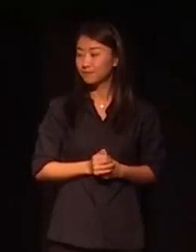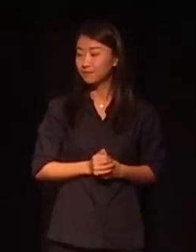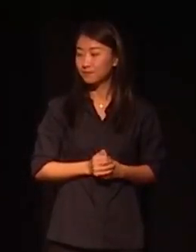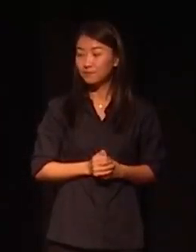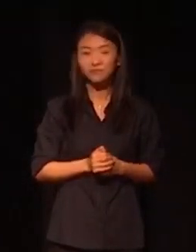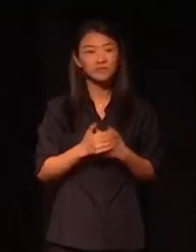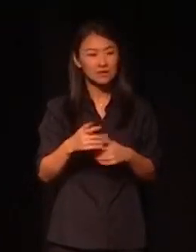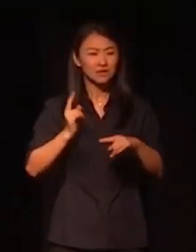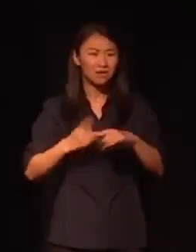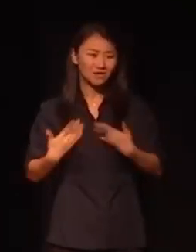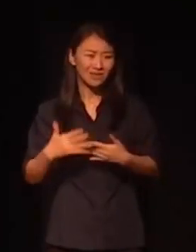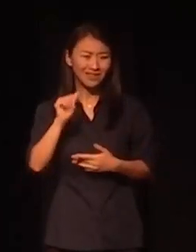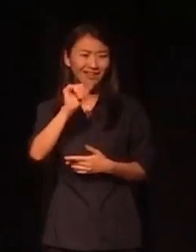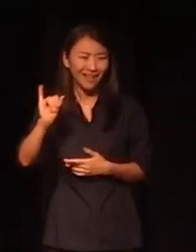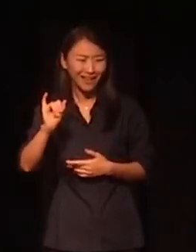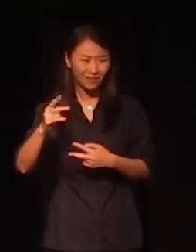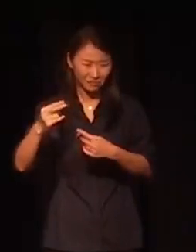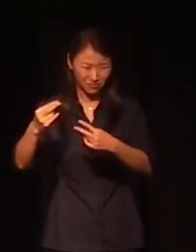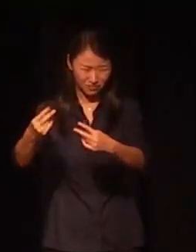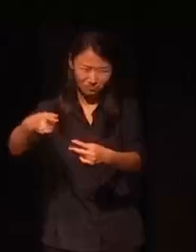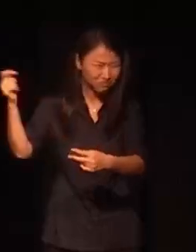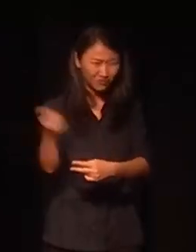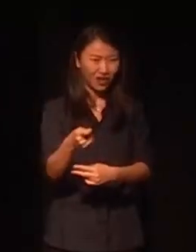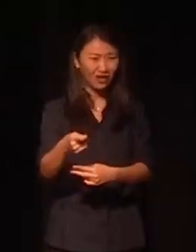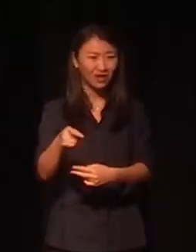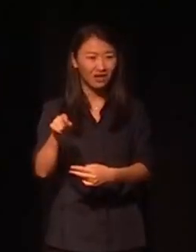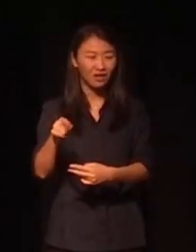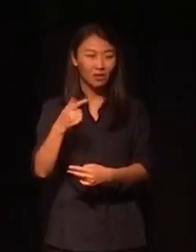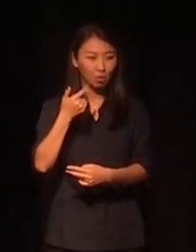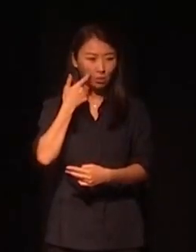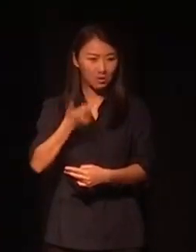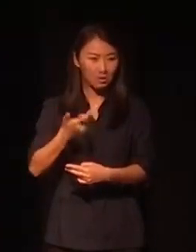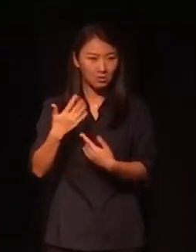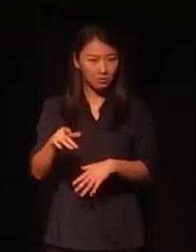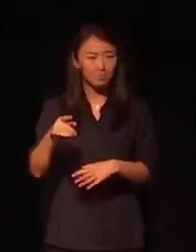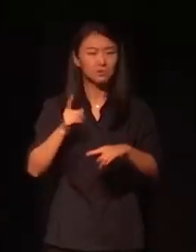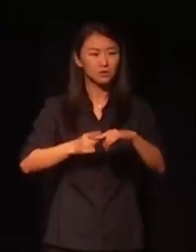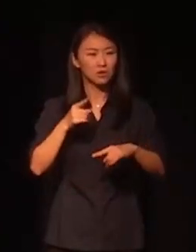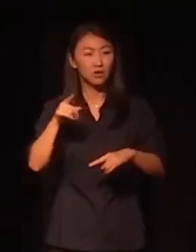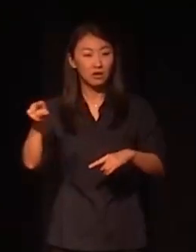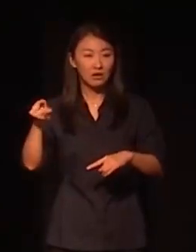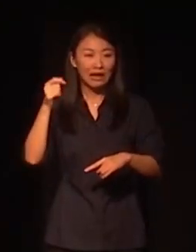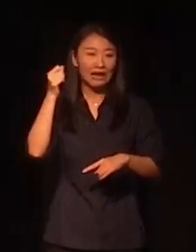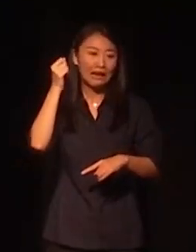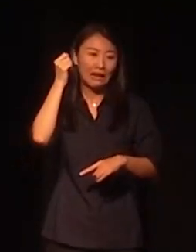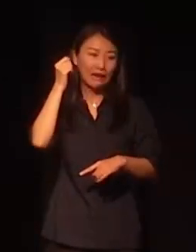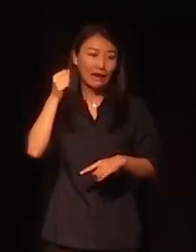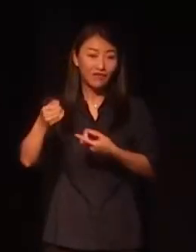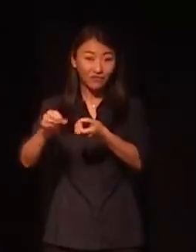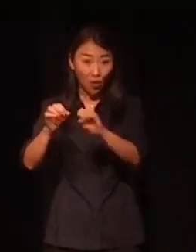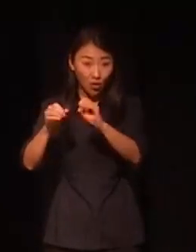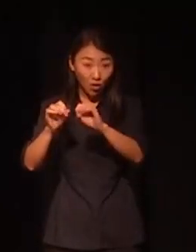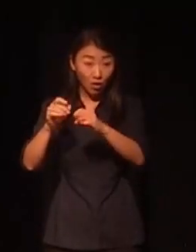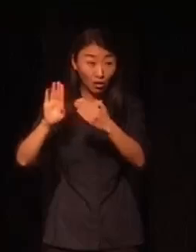as AI is fast evolving and advancing by leaps and bounds, it's extremely difficult to predict what technology will